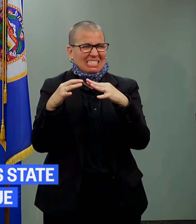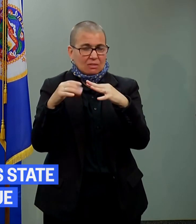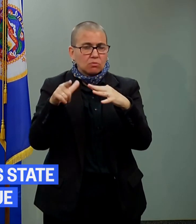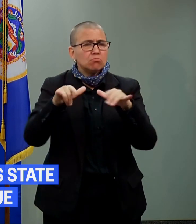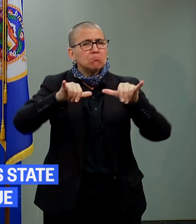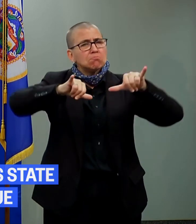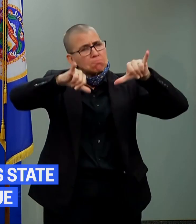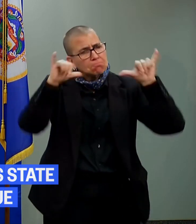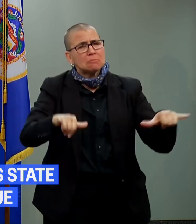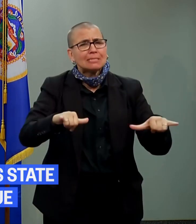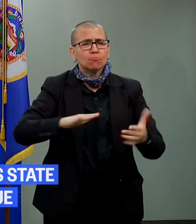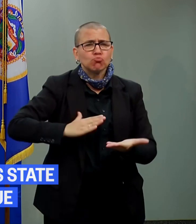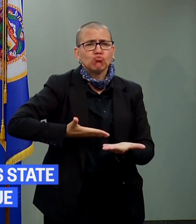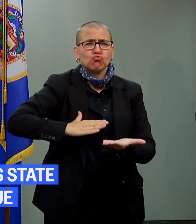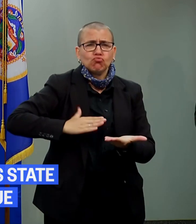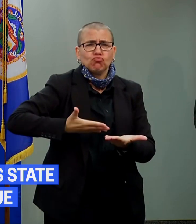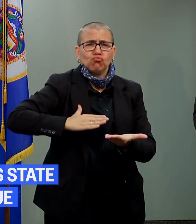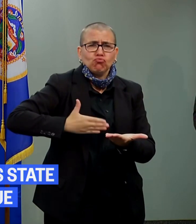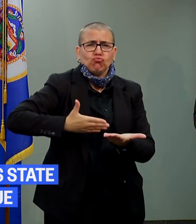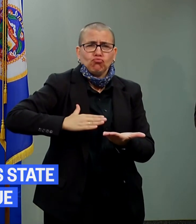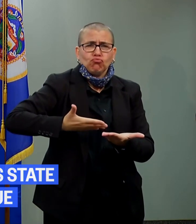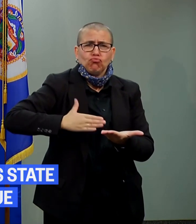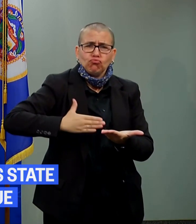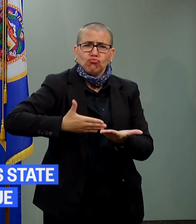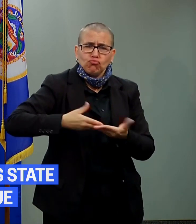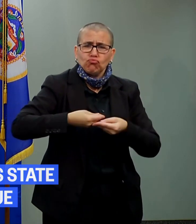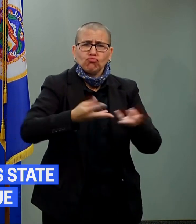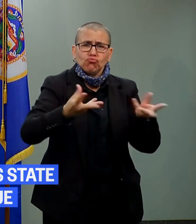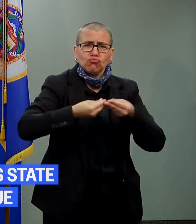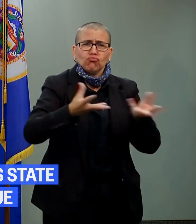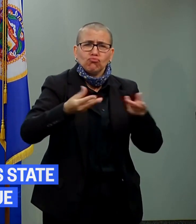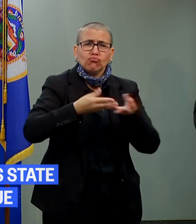them. And I also want to thank for Minnesotans